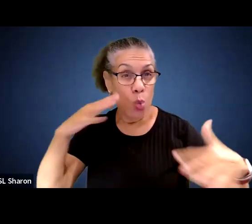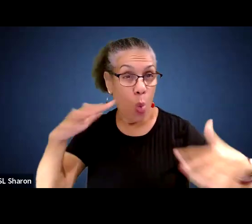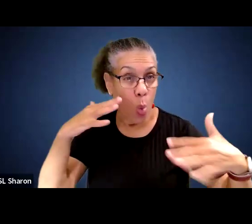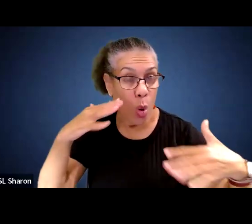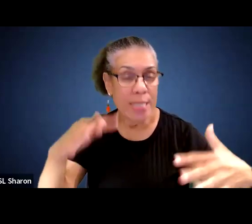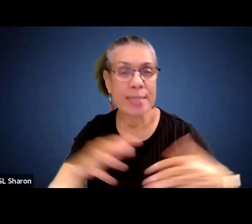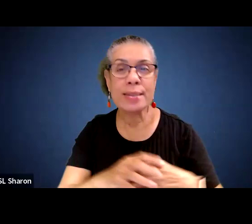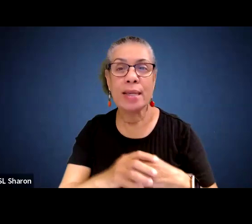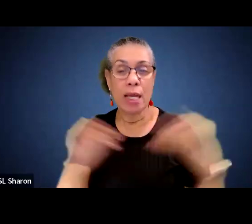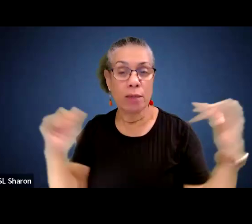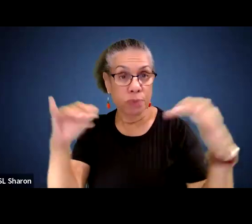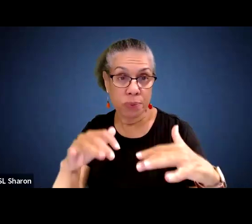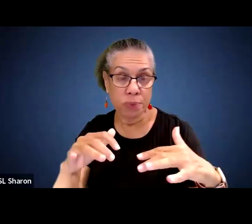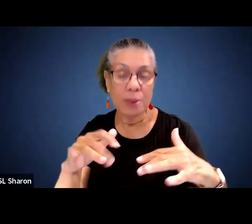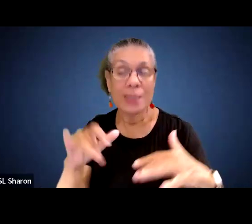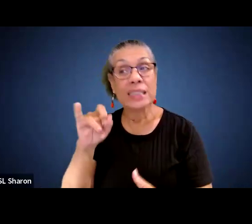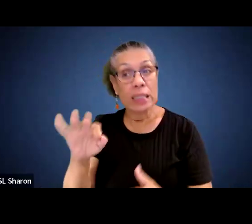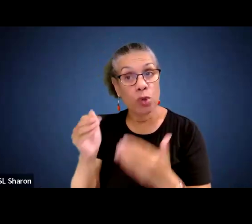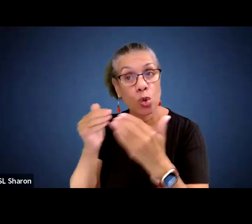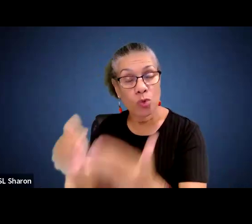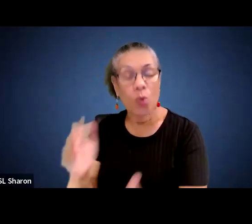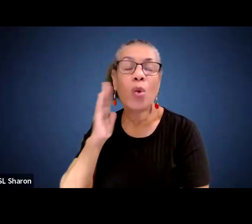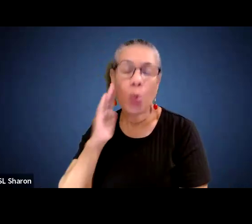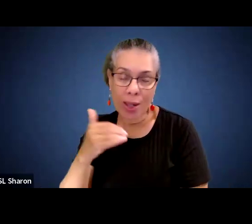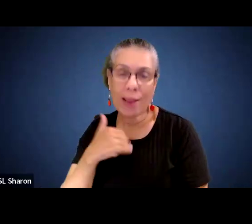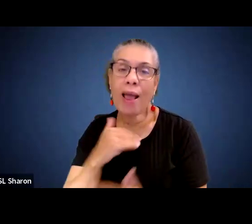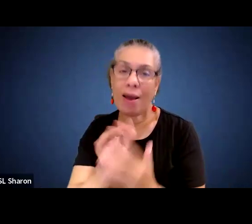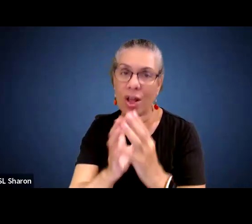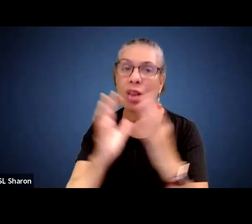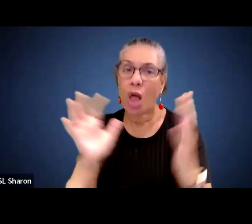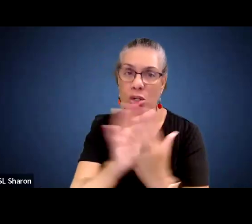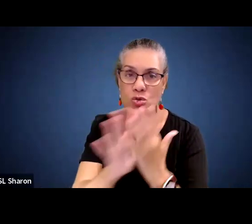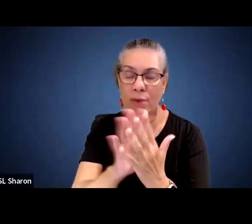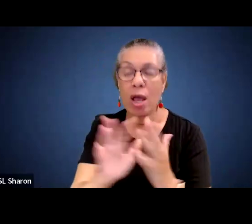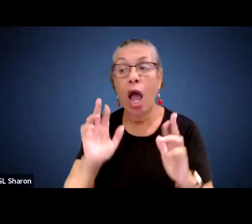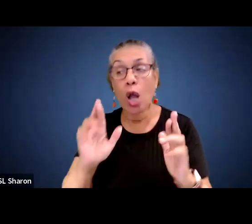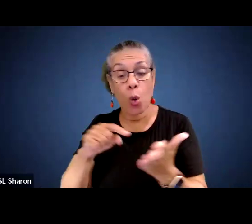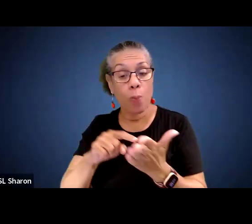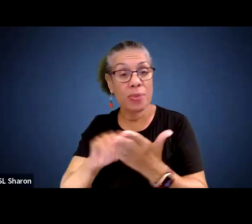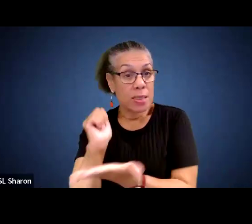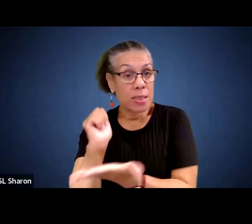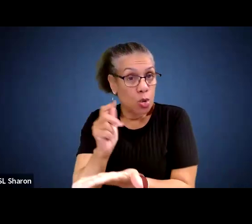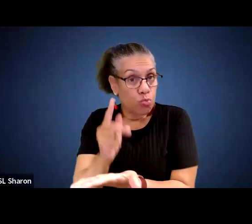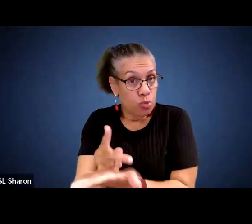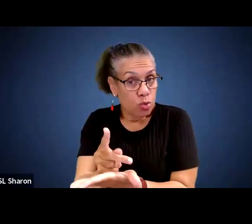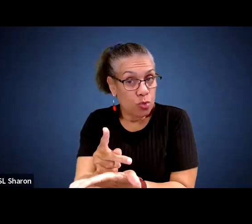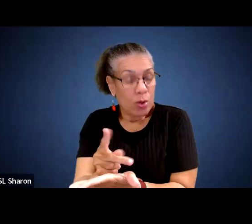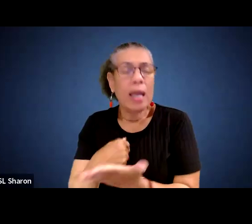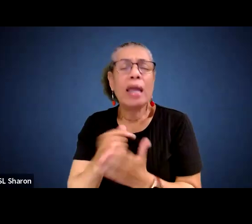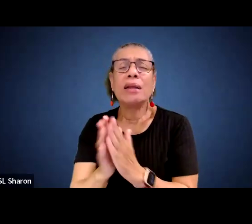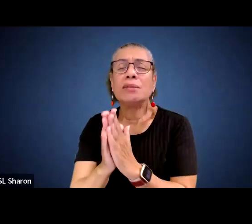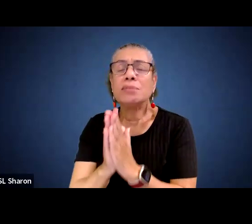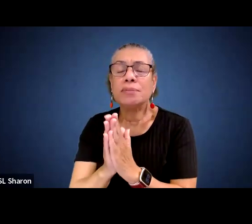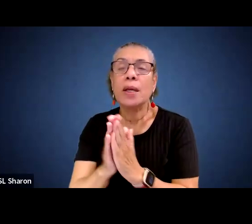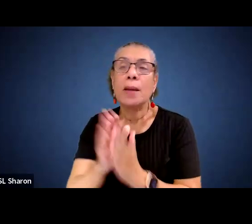to be an impact to abutters if this project goes forward. I hope that this project is fully approved and moves forward, and I urge BPS to